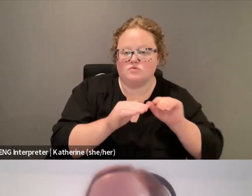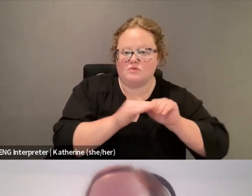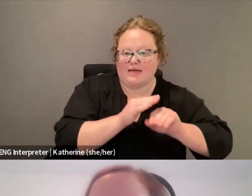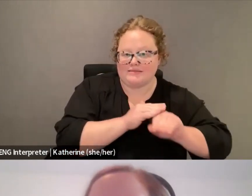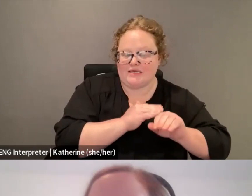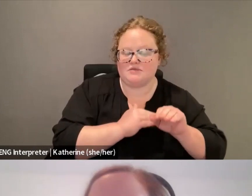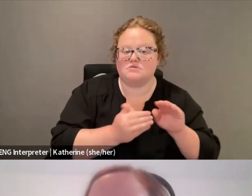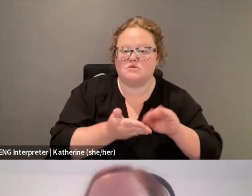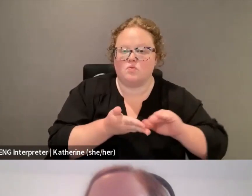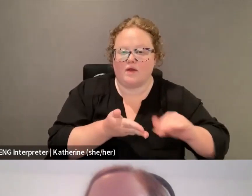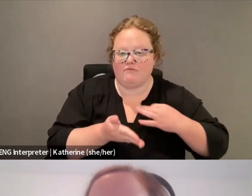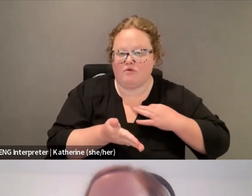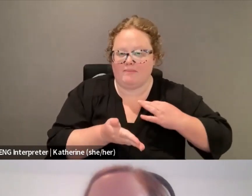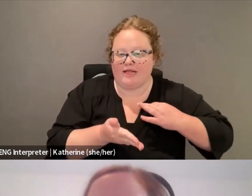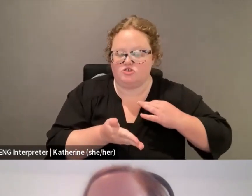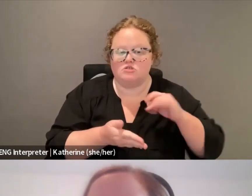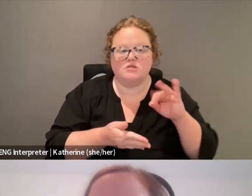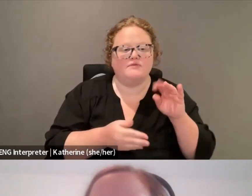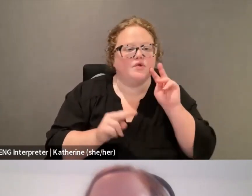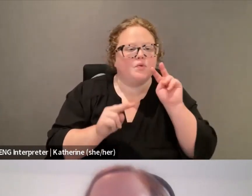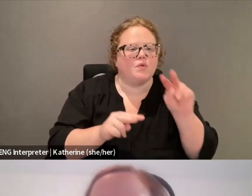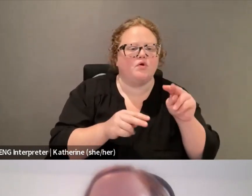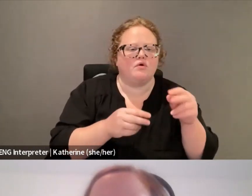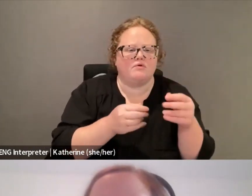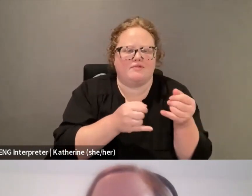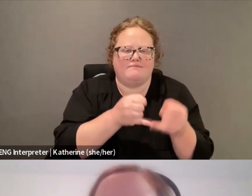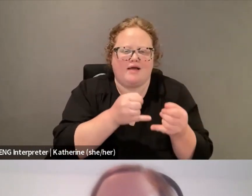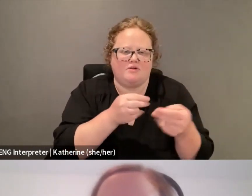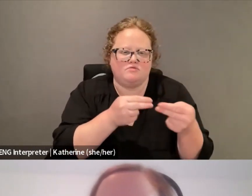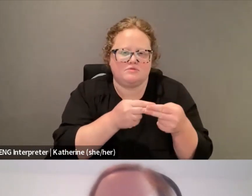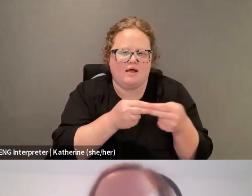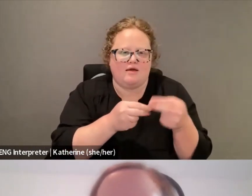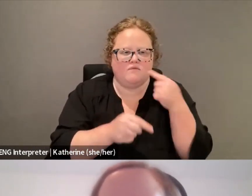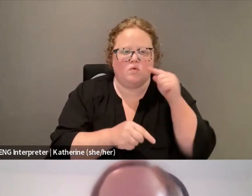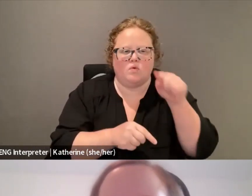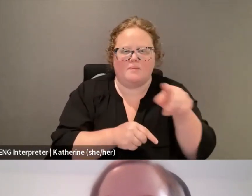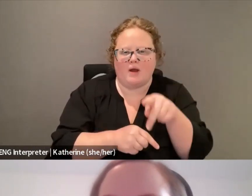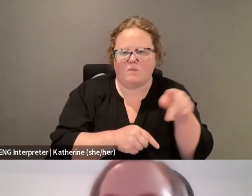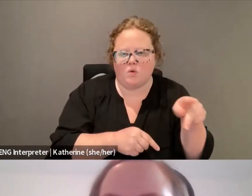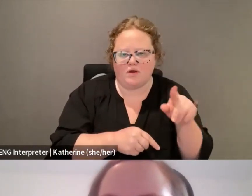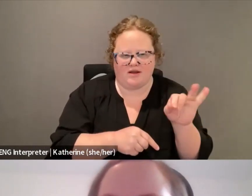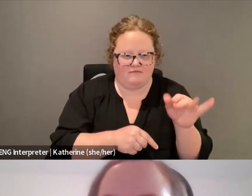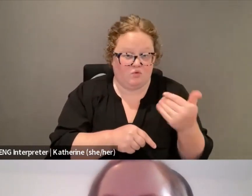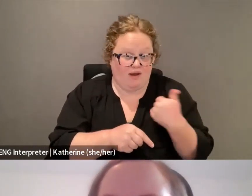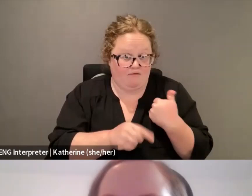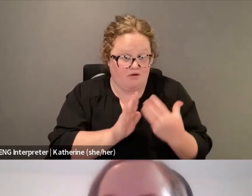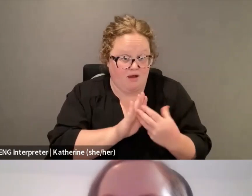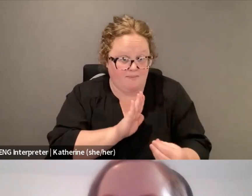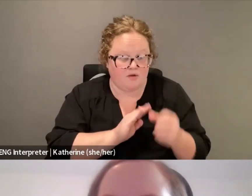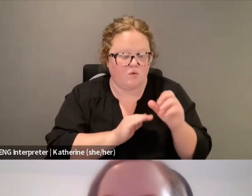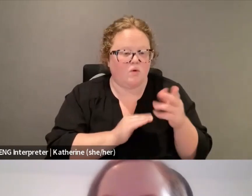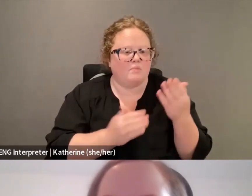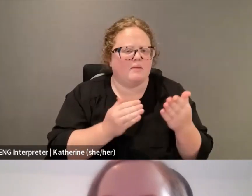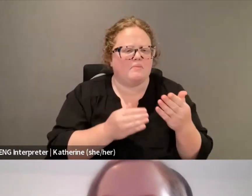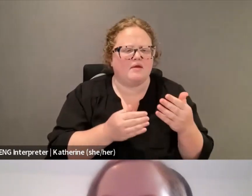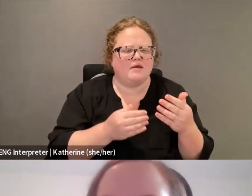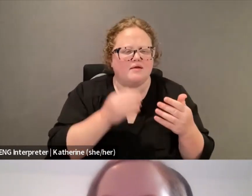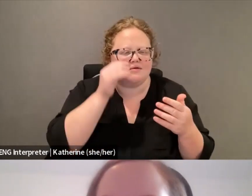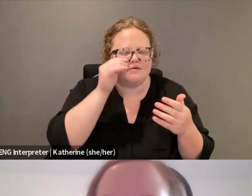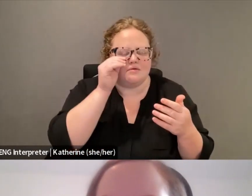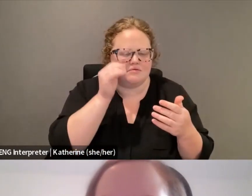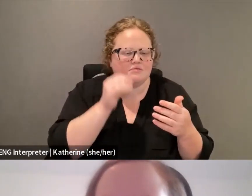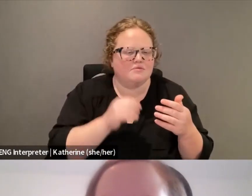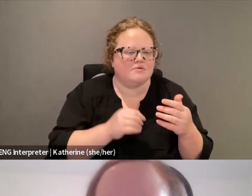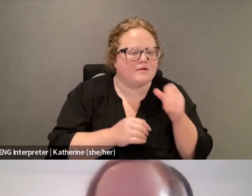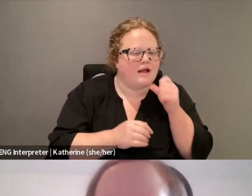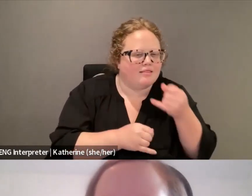If you look at the last slide in this PowerPoint, if you have it, or maybe the next to the last slide, Erin could put it